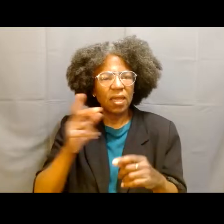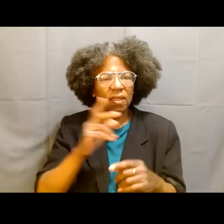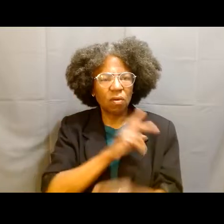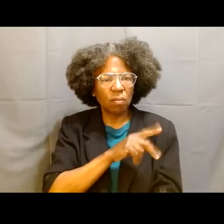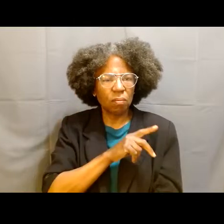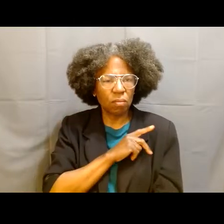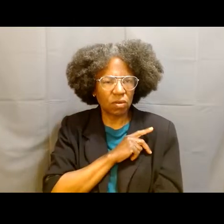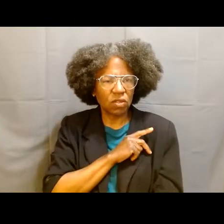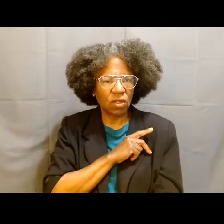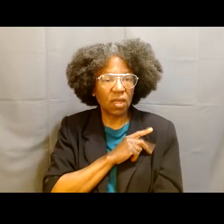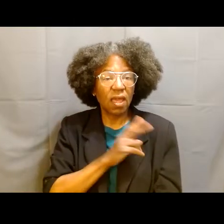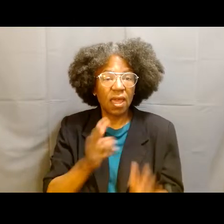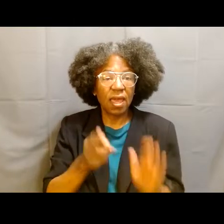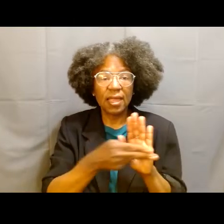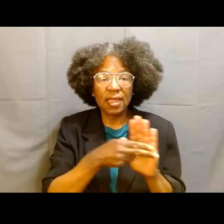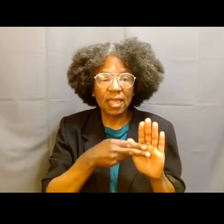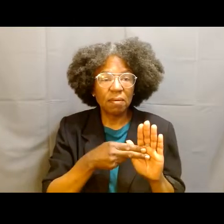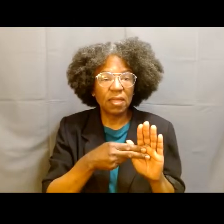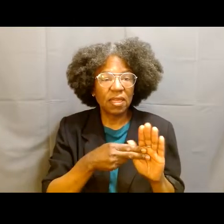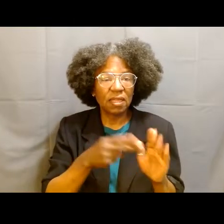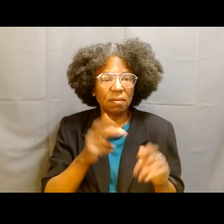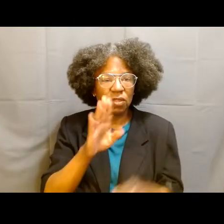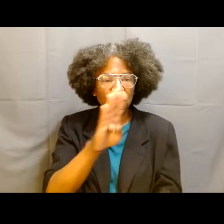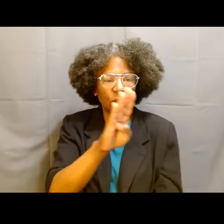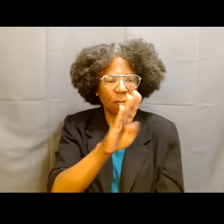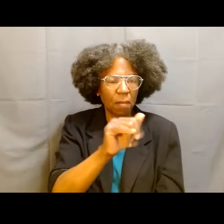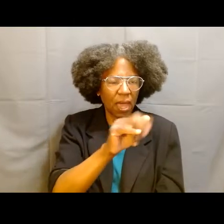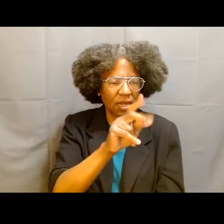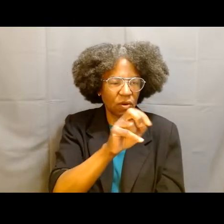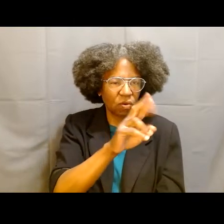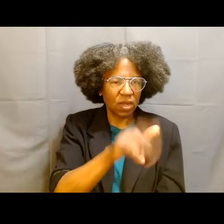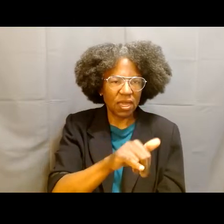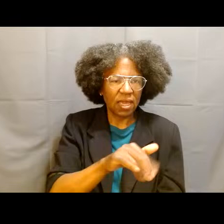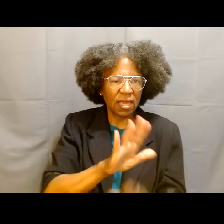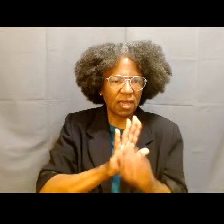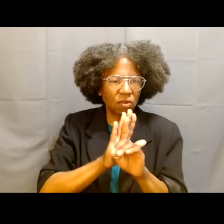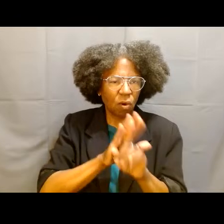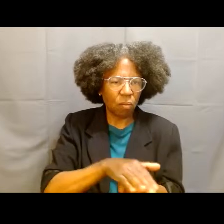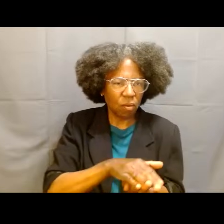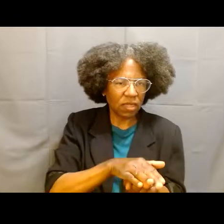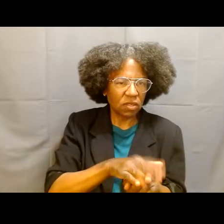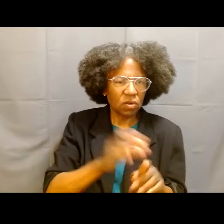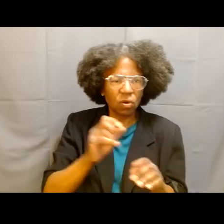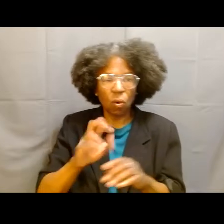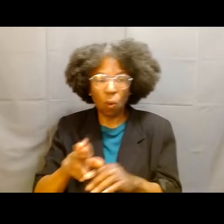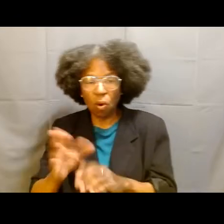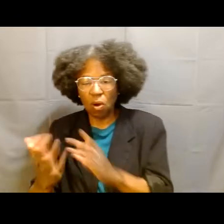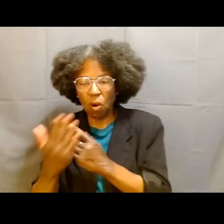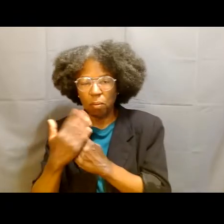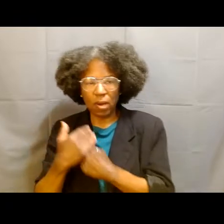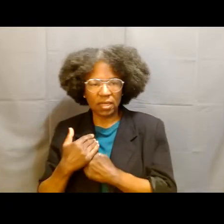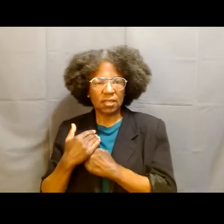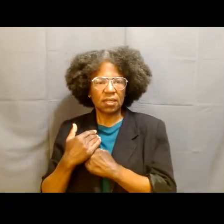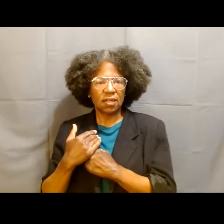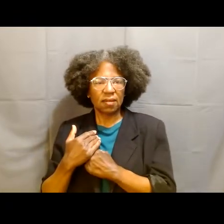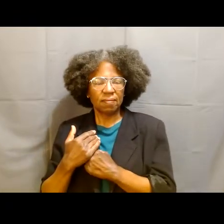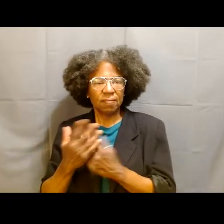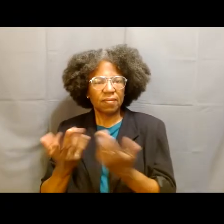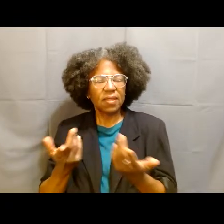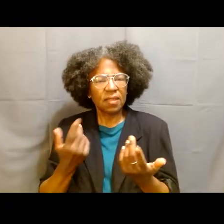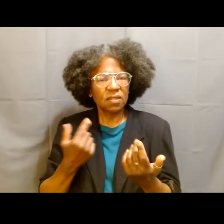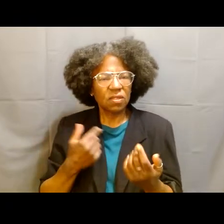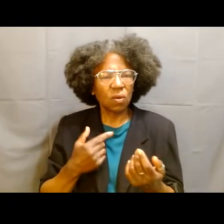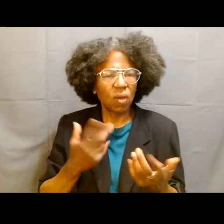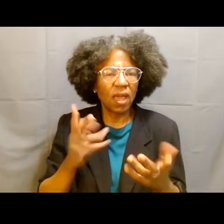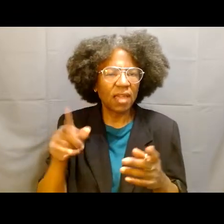by labeling them into binary, either oppressor or oppressed. So I just wanted to